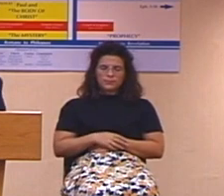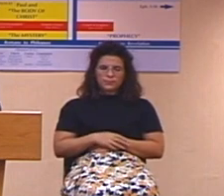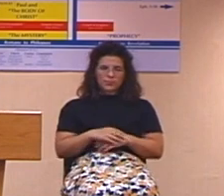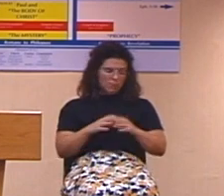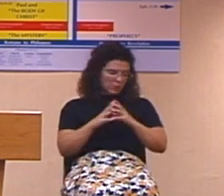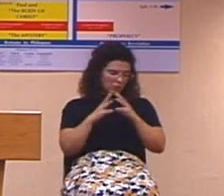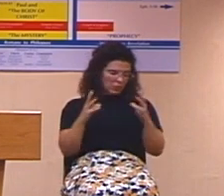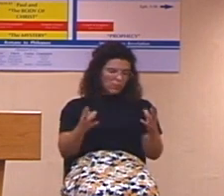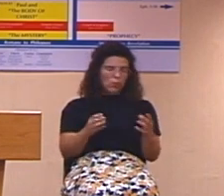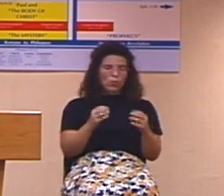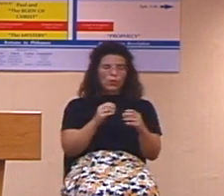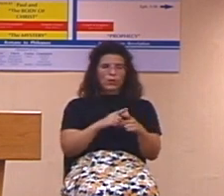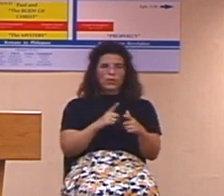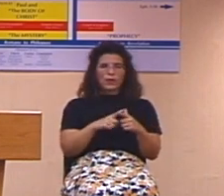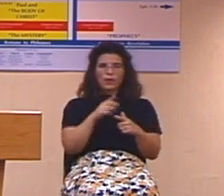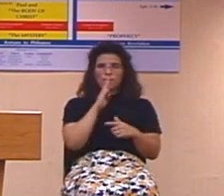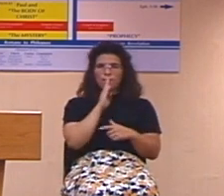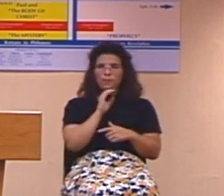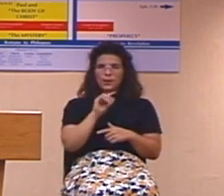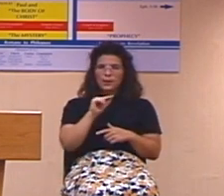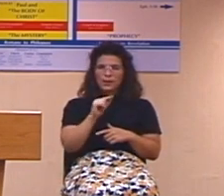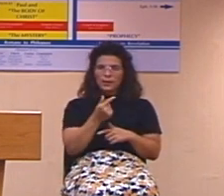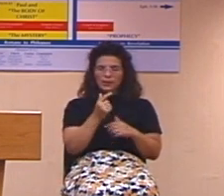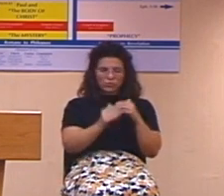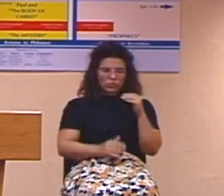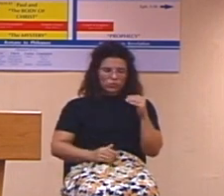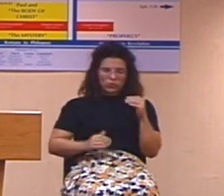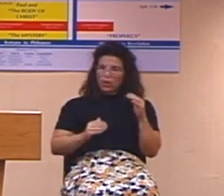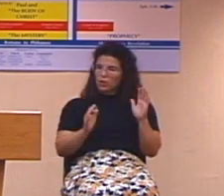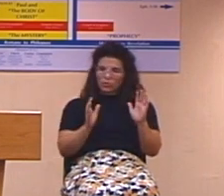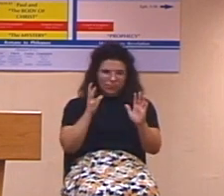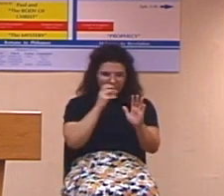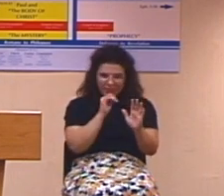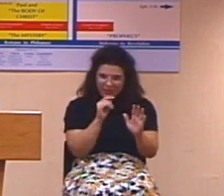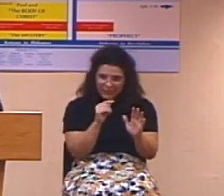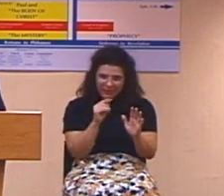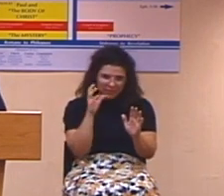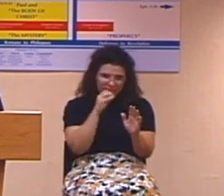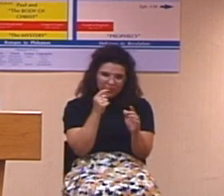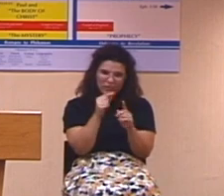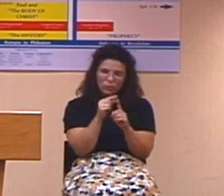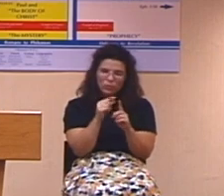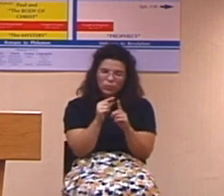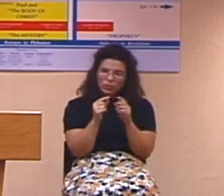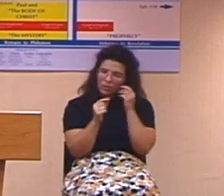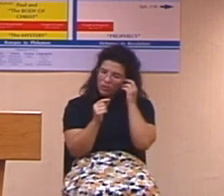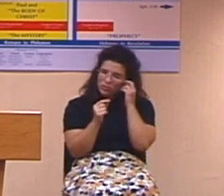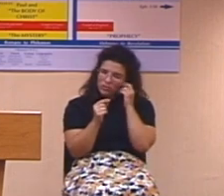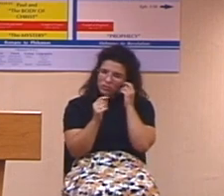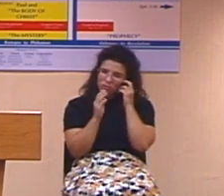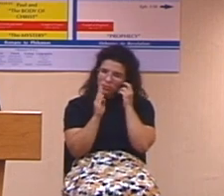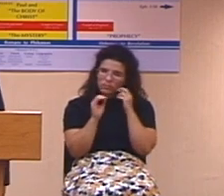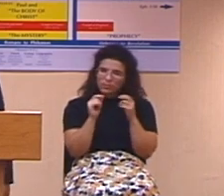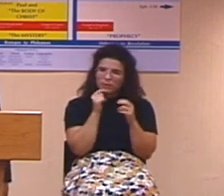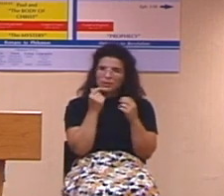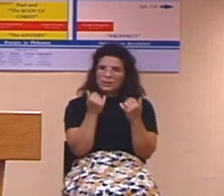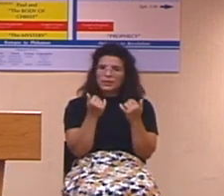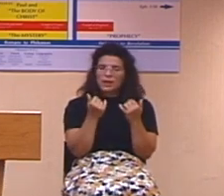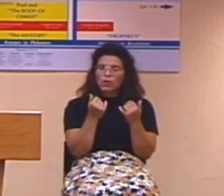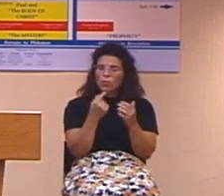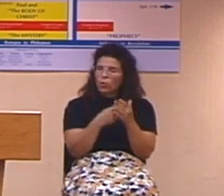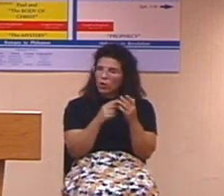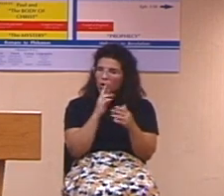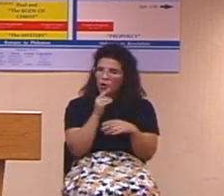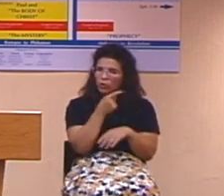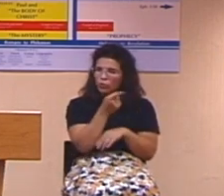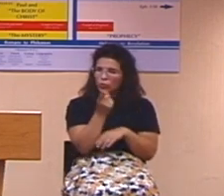Much more than being what? No, you missed it. You missed a word. Being what? What are